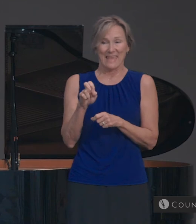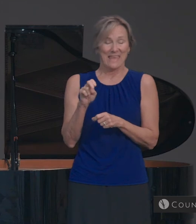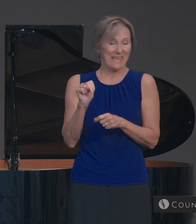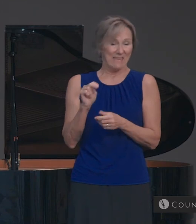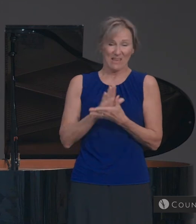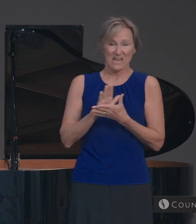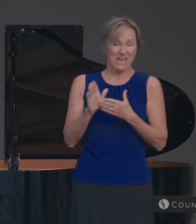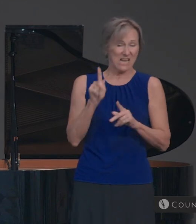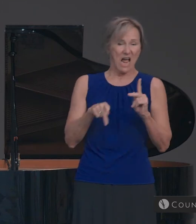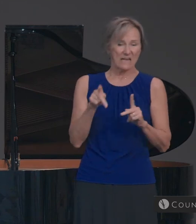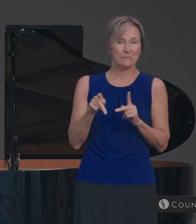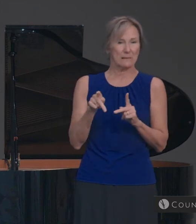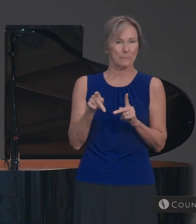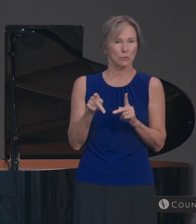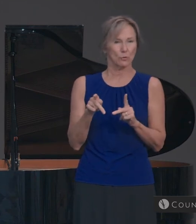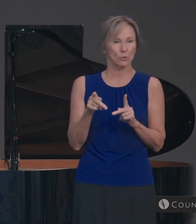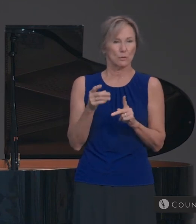children.